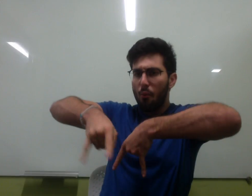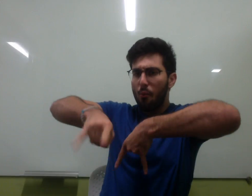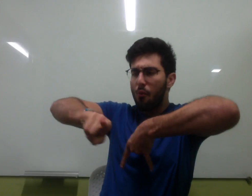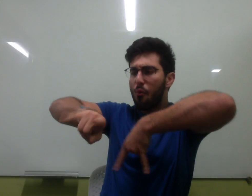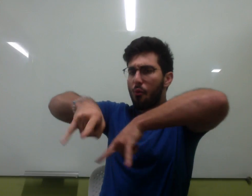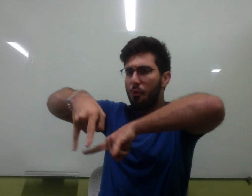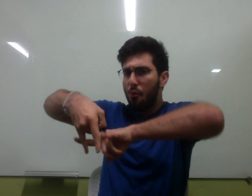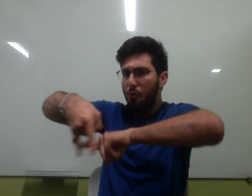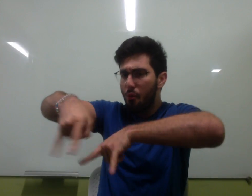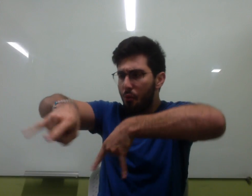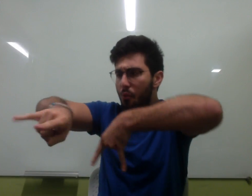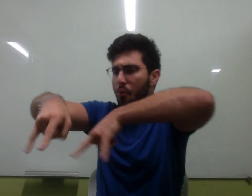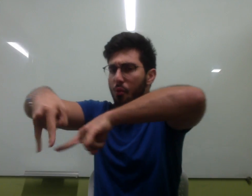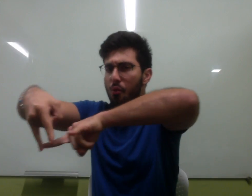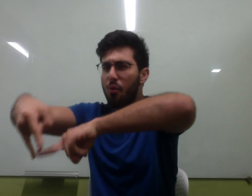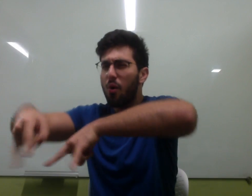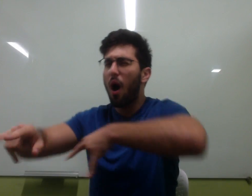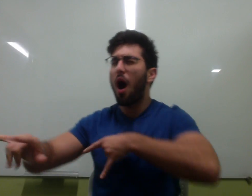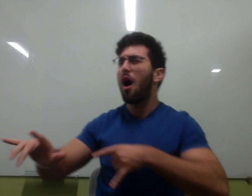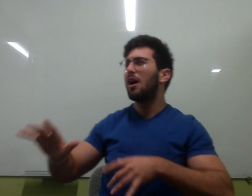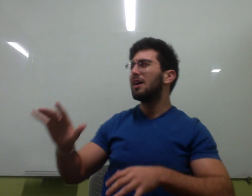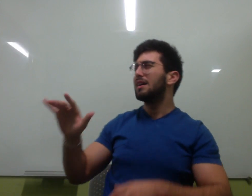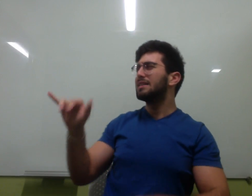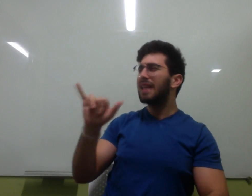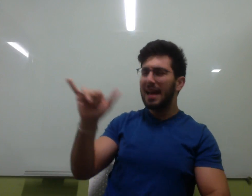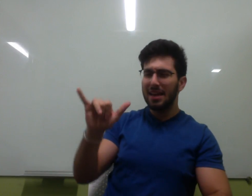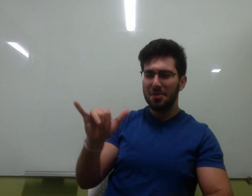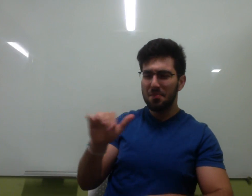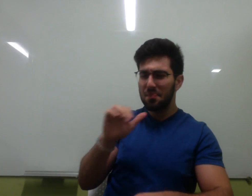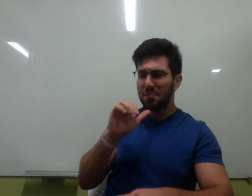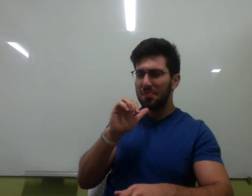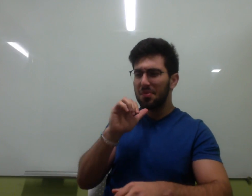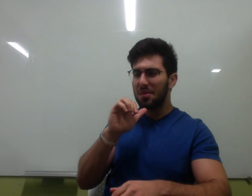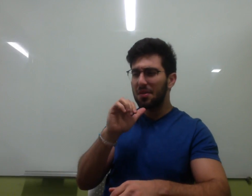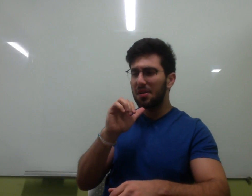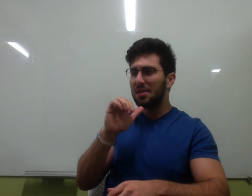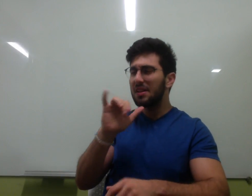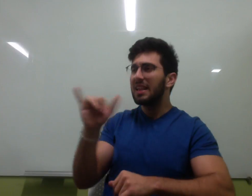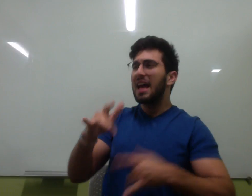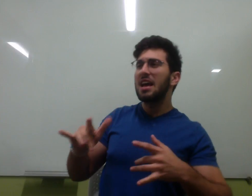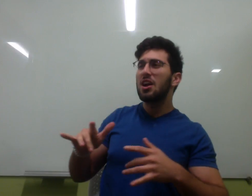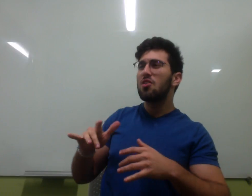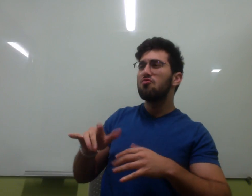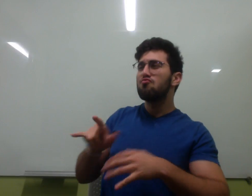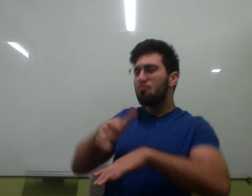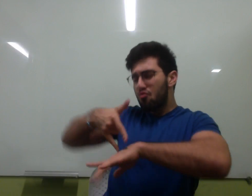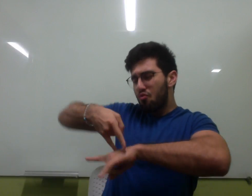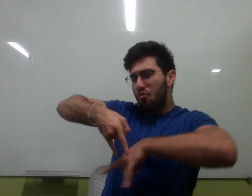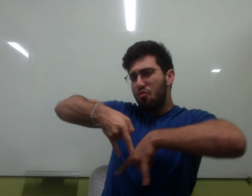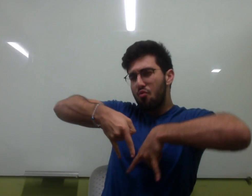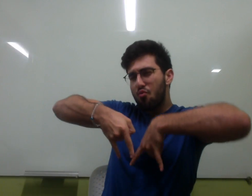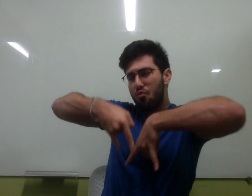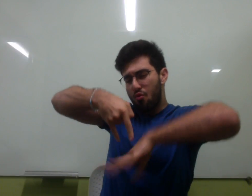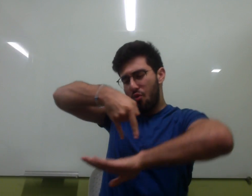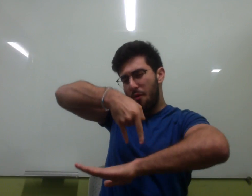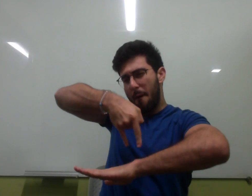like it's a gallop, but it's hard to explain. Like, when you see a horse gallop, you feel like they're grabbing that ground,